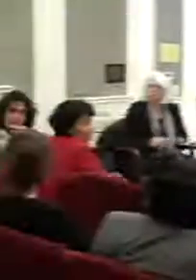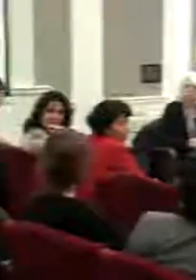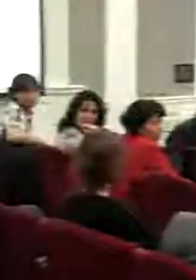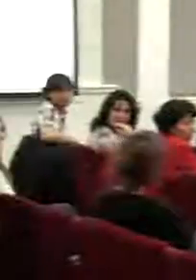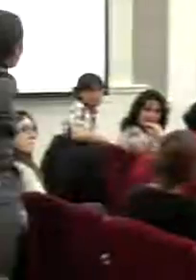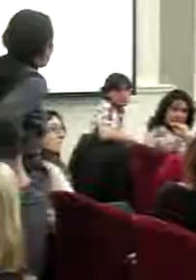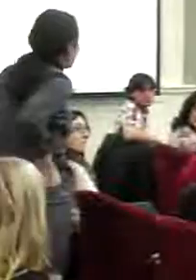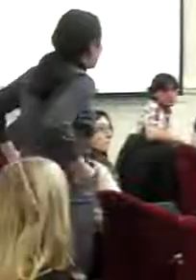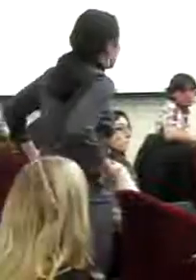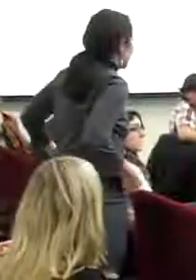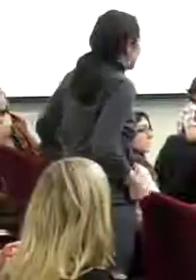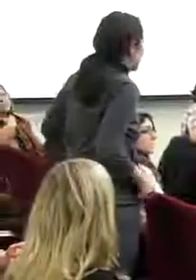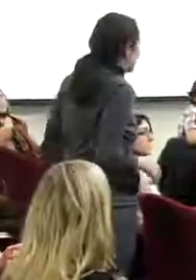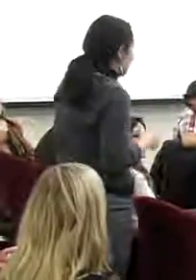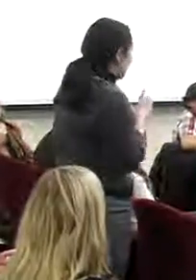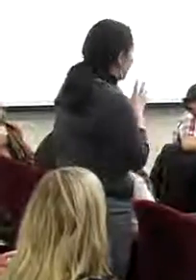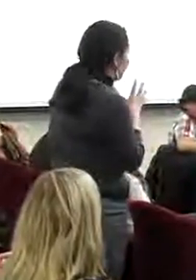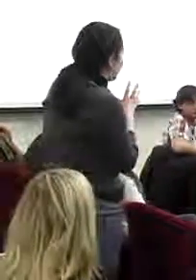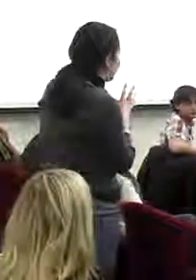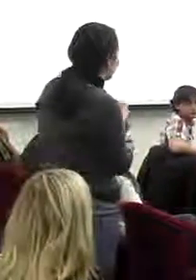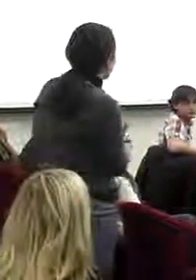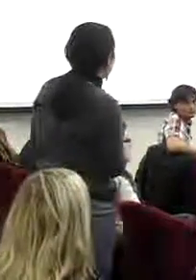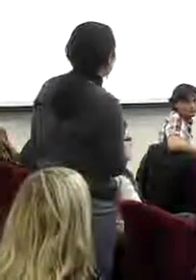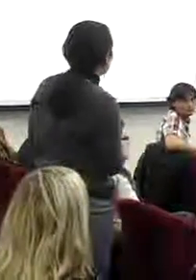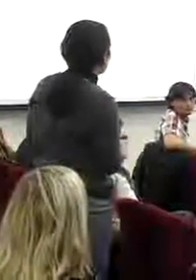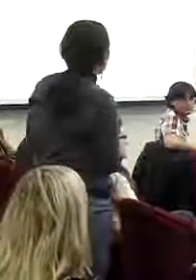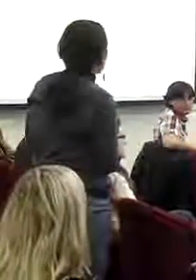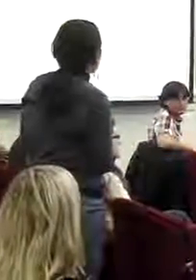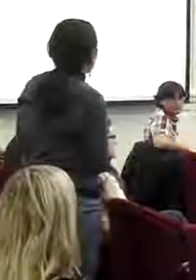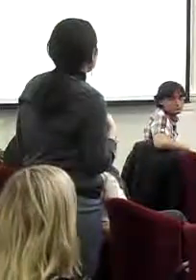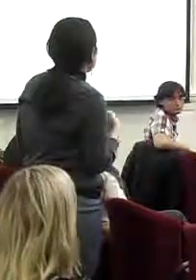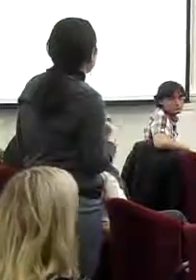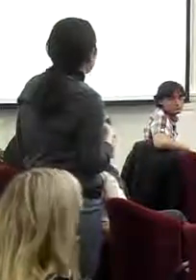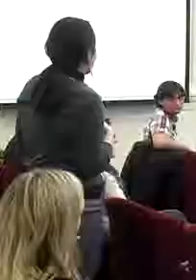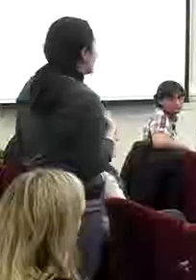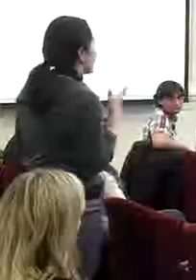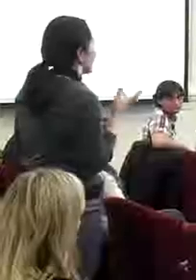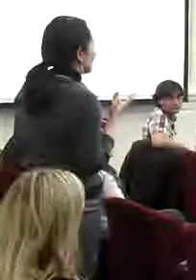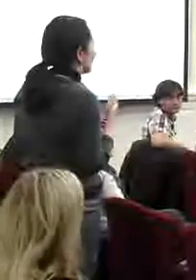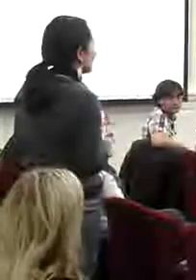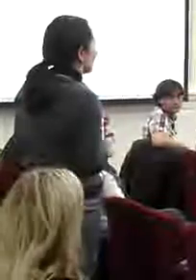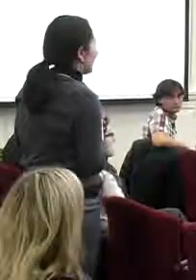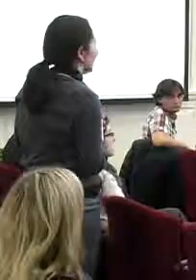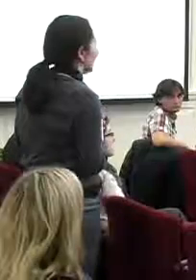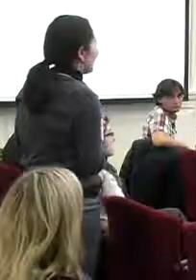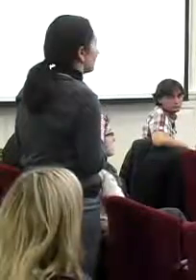My question, I was very inspired by the Turkish study, and really nice to see the